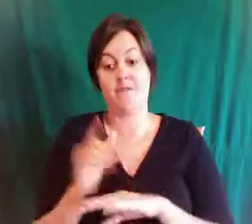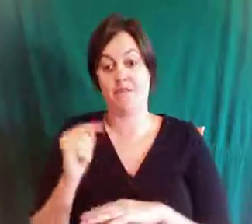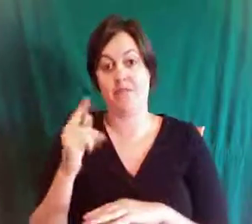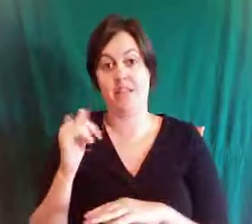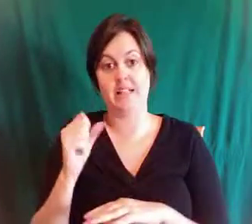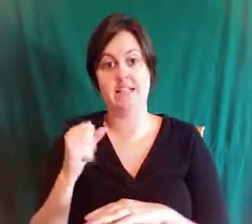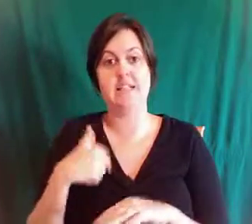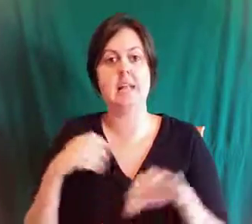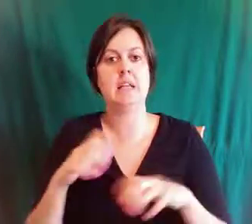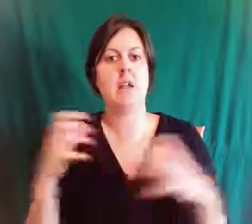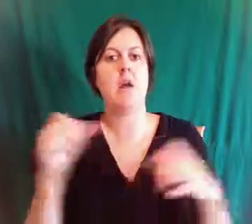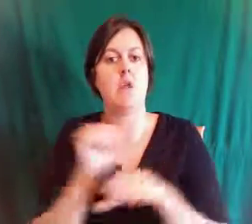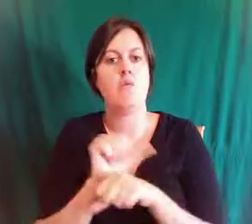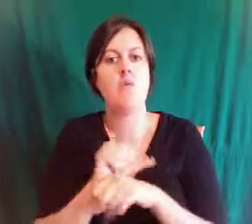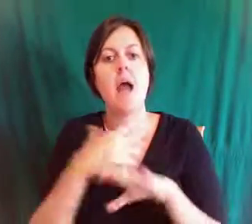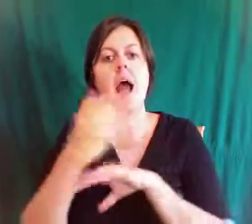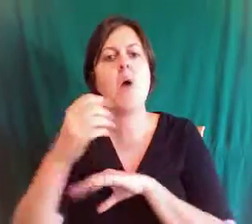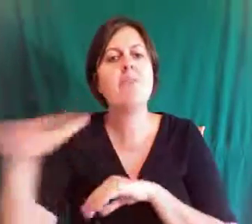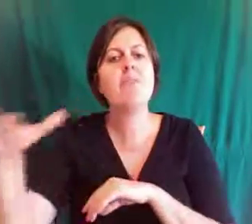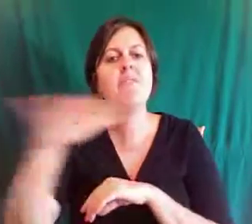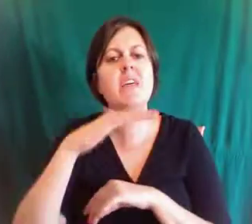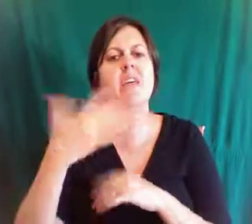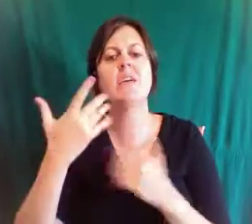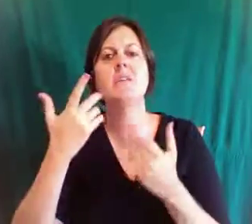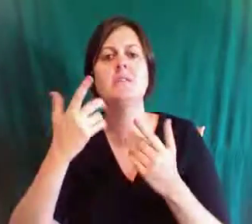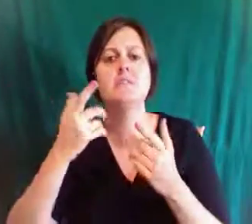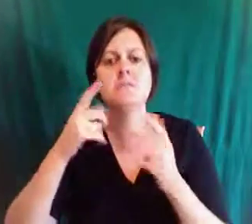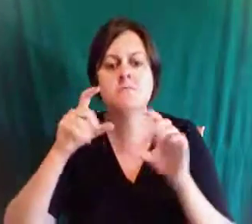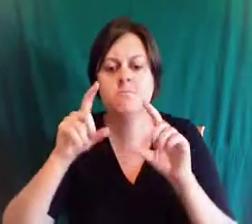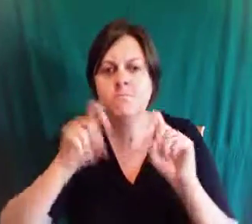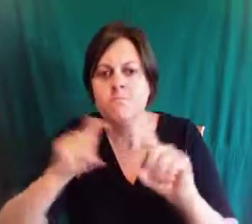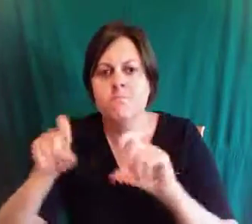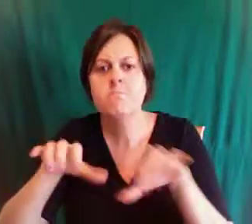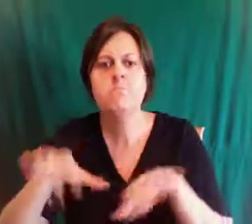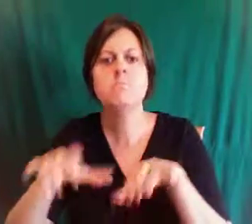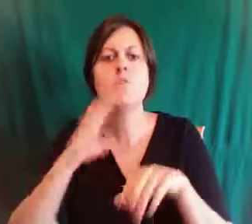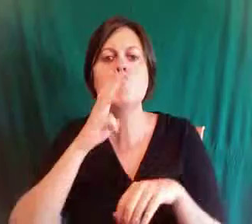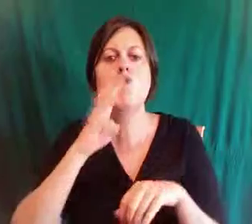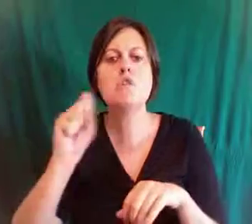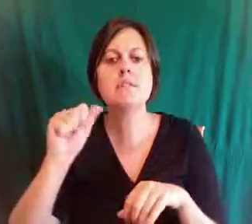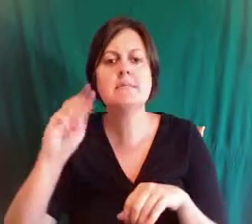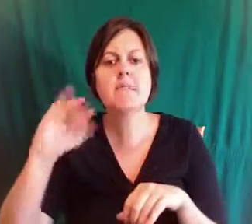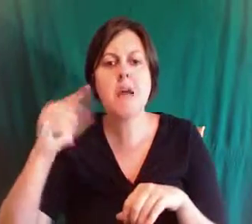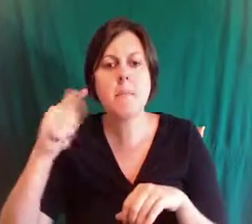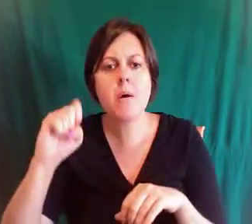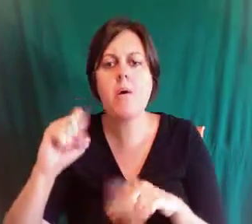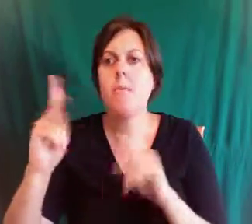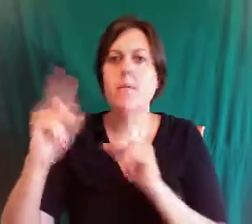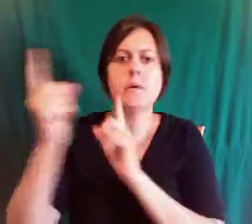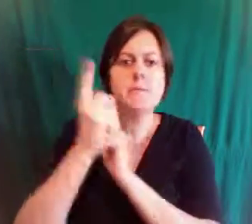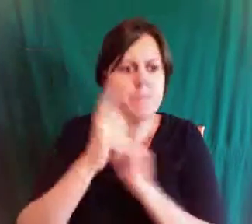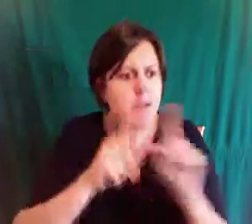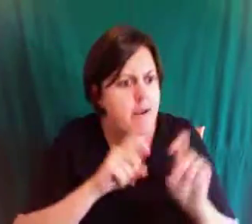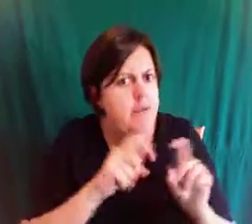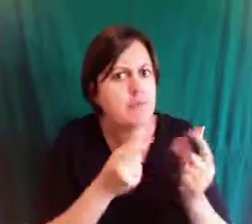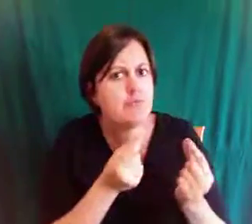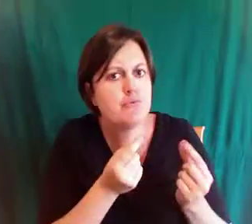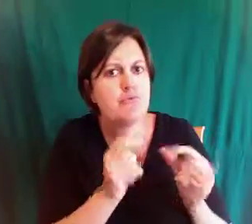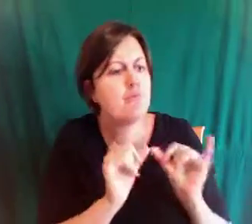people would stop me and ask me questions about, why are you taking a water sample? What are you measuring? Is there something wrong? So I spent a lot of time working with the